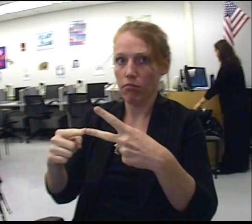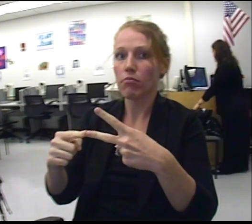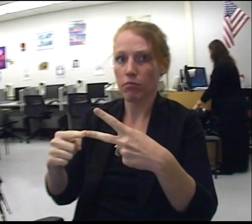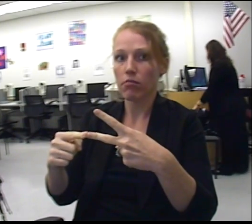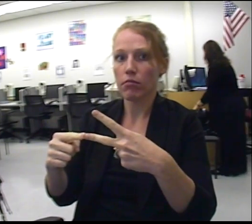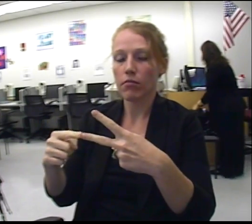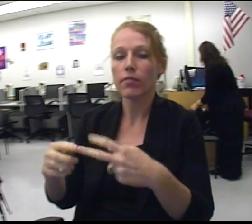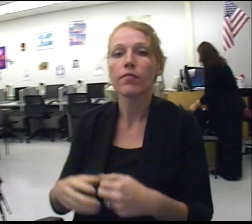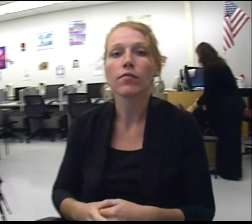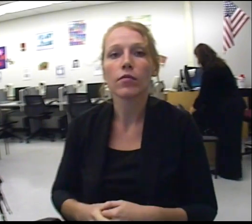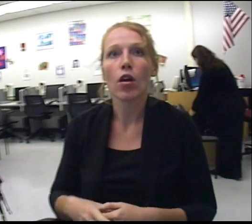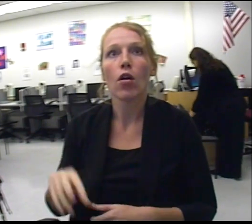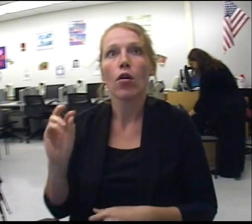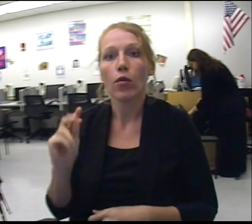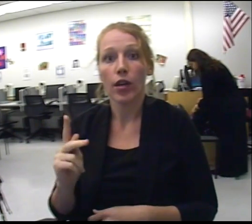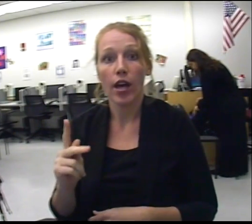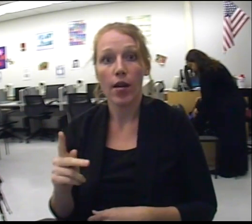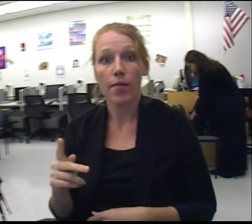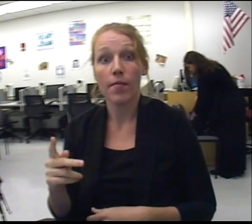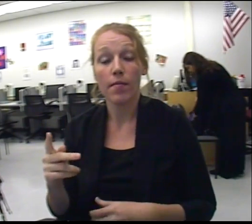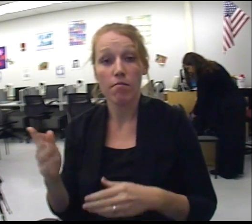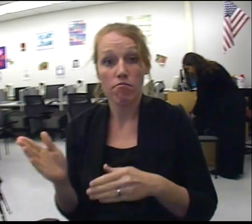All right, what about Washington? Lacey?